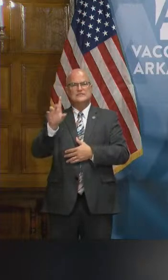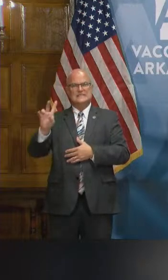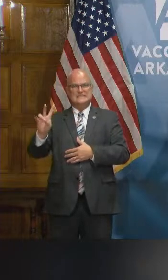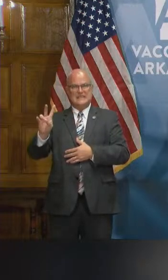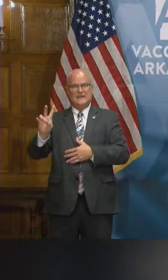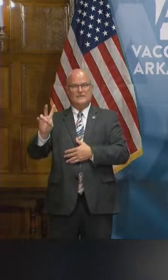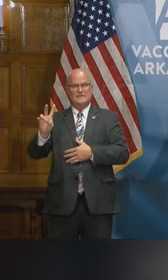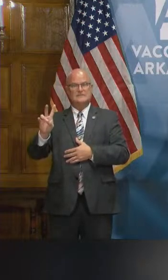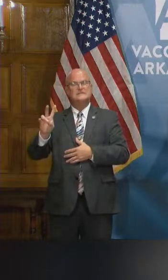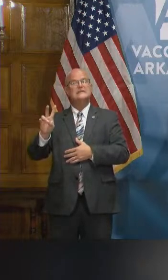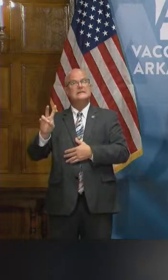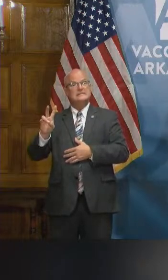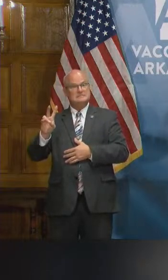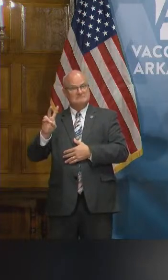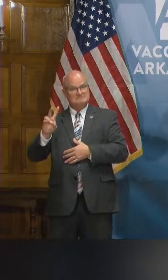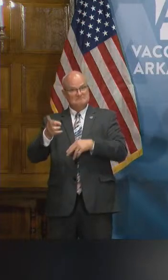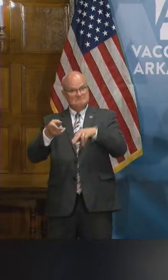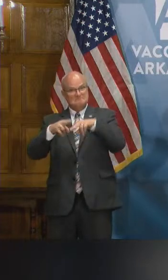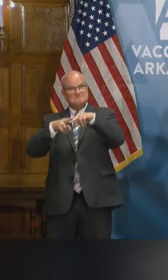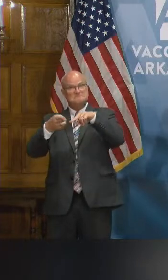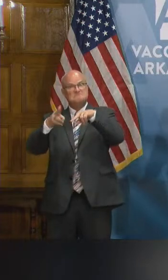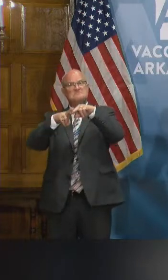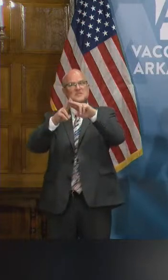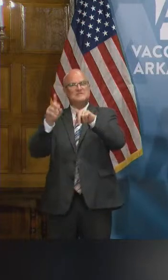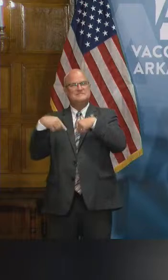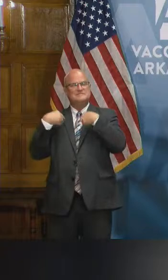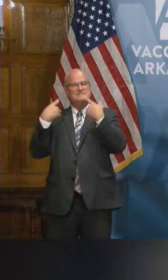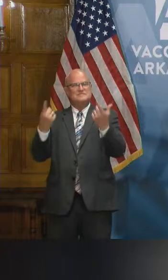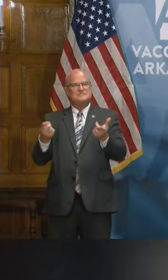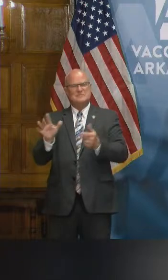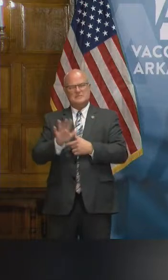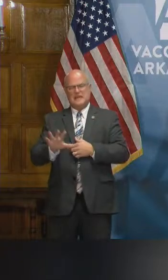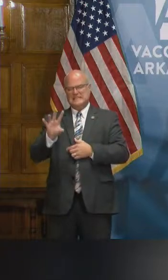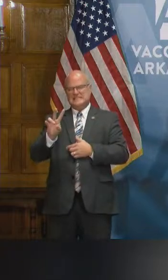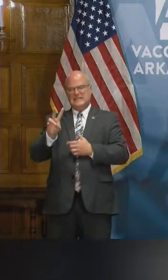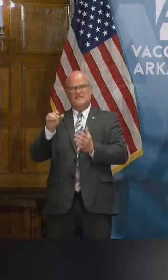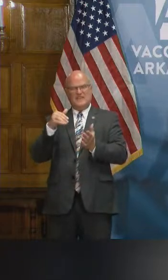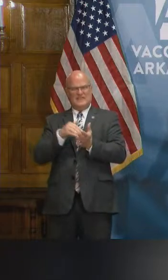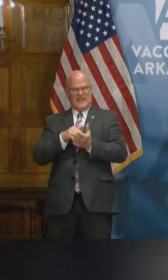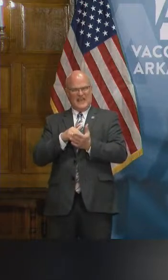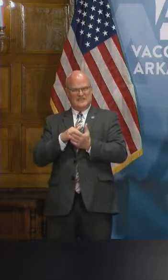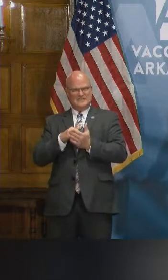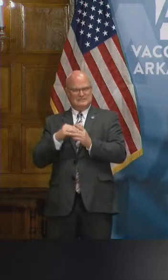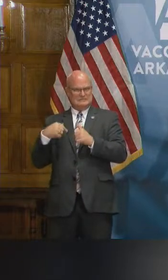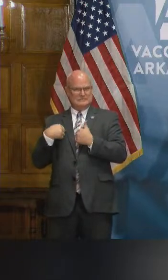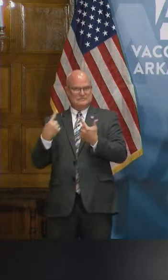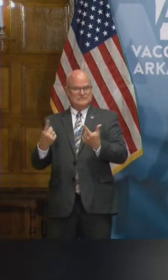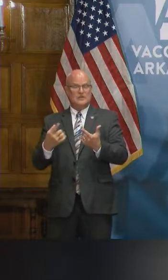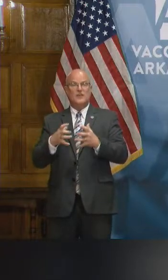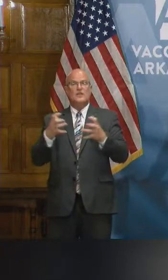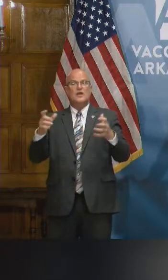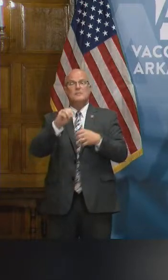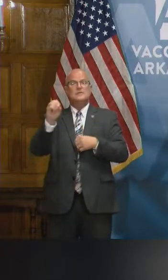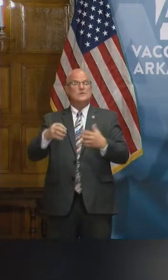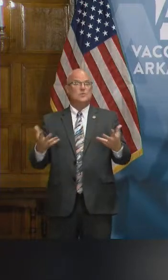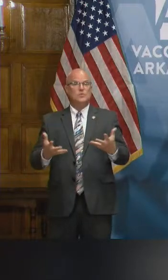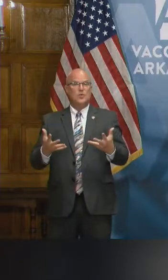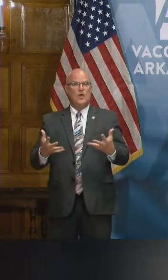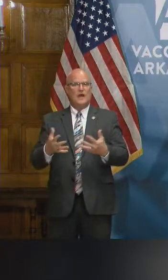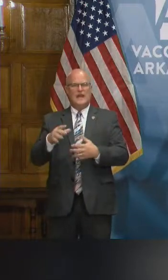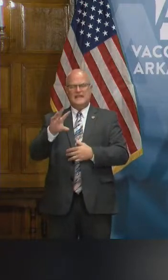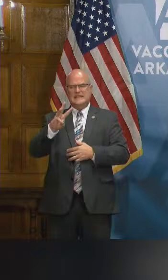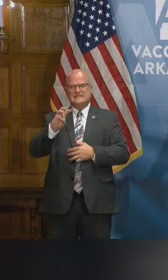11,527, which is higher than what we've been doing at about 7,000 level. The greatest percent of these, I believe